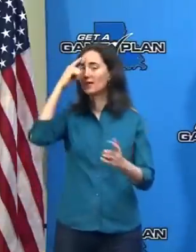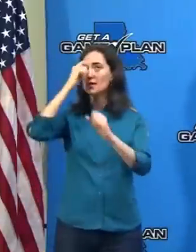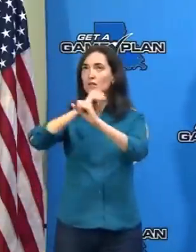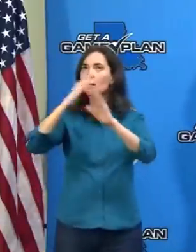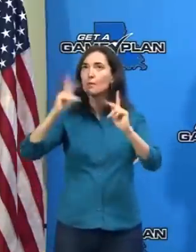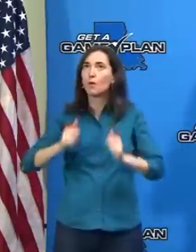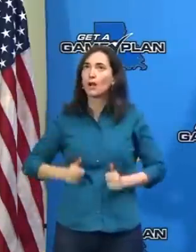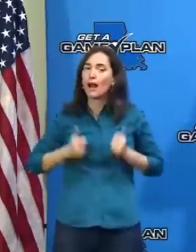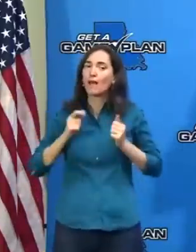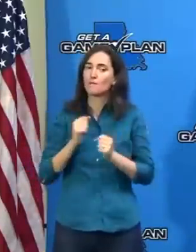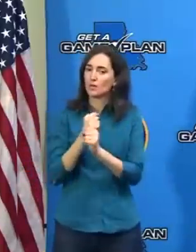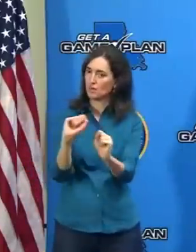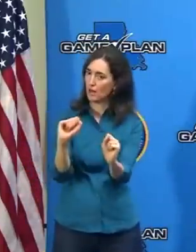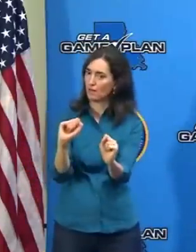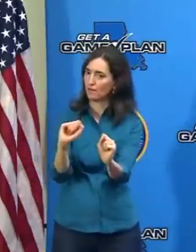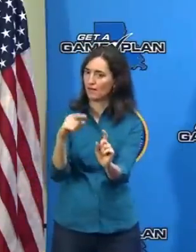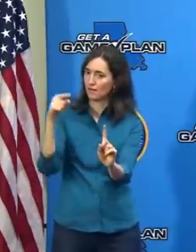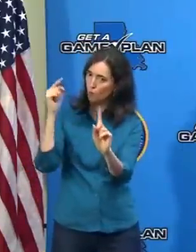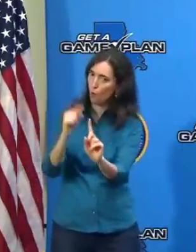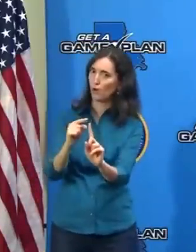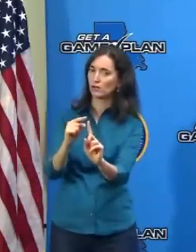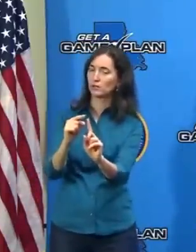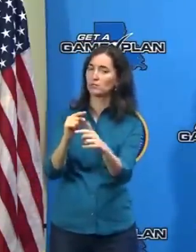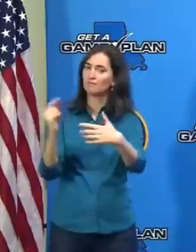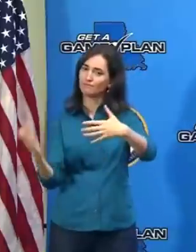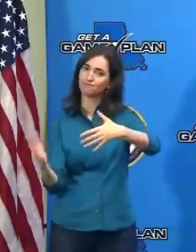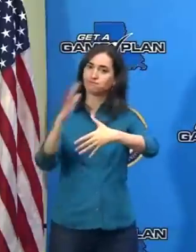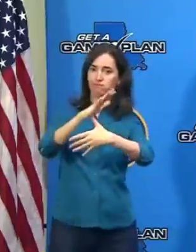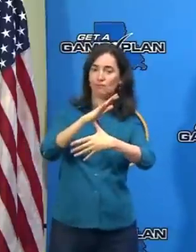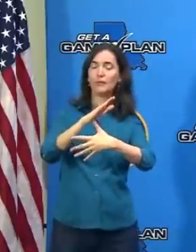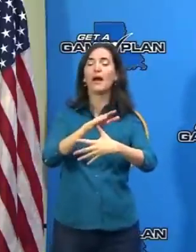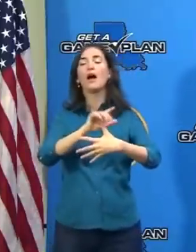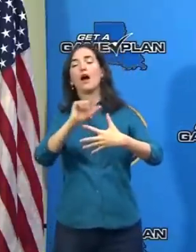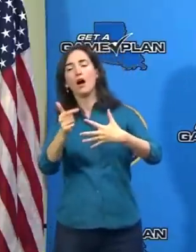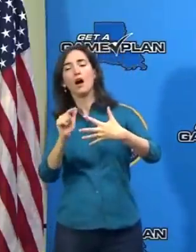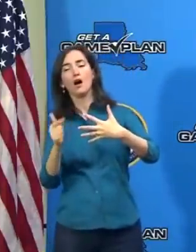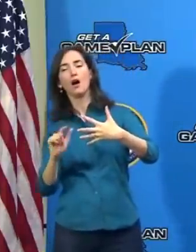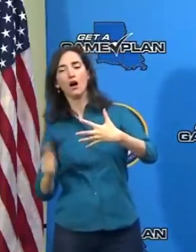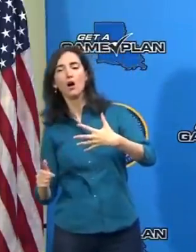that, we will start working to deal with property